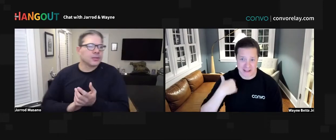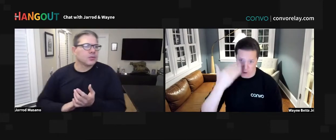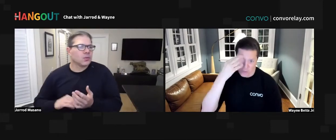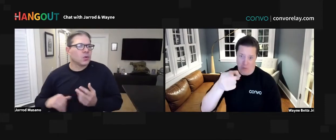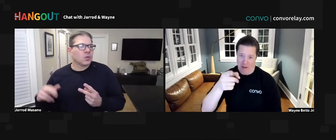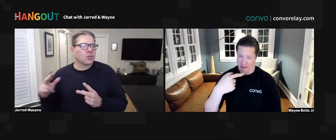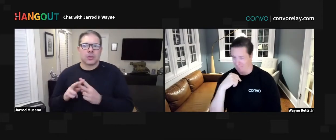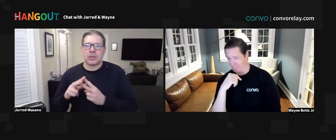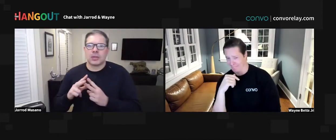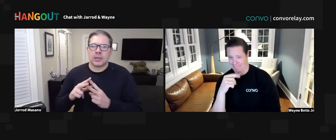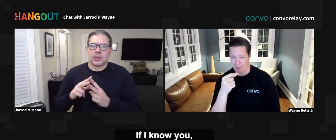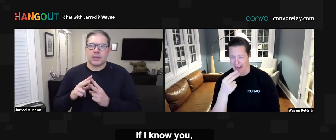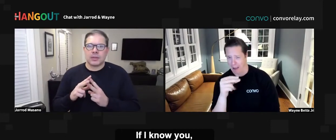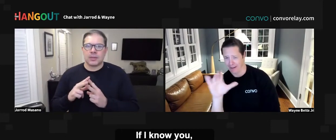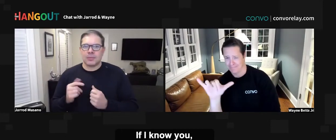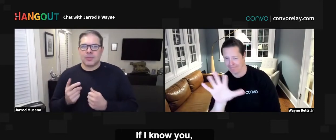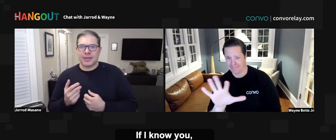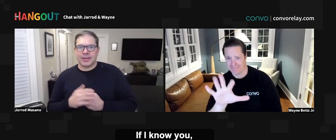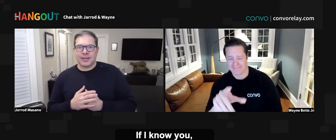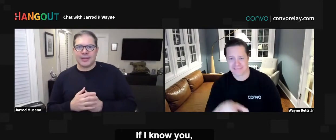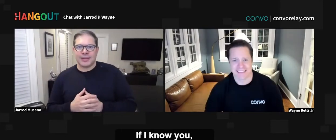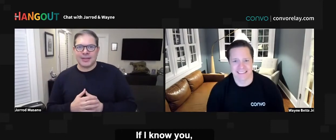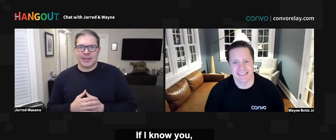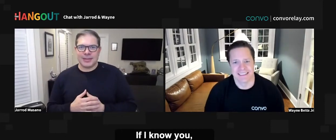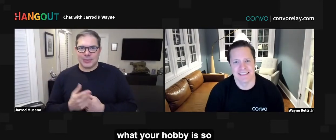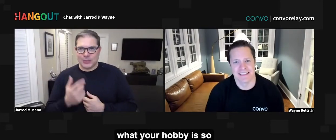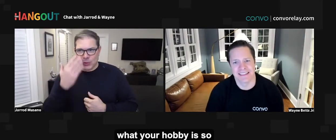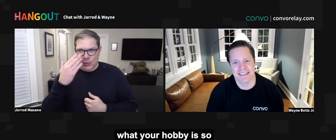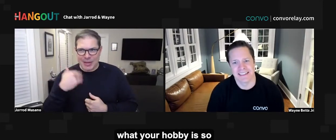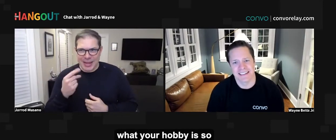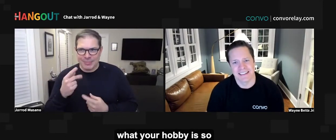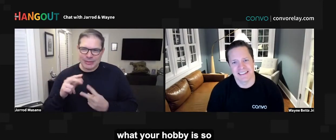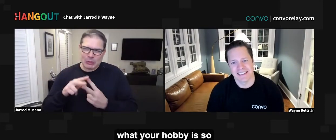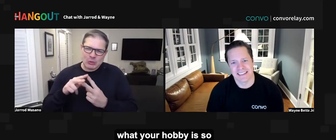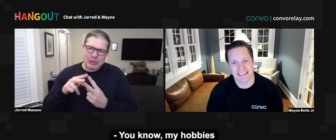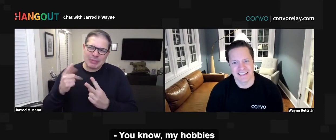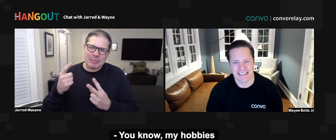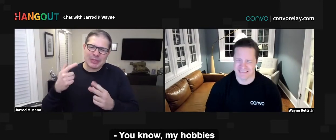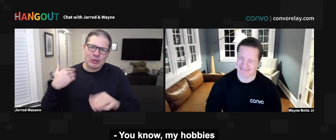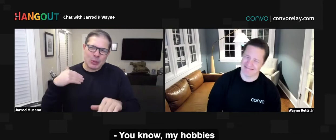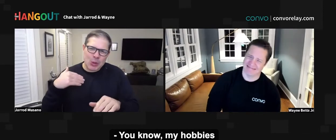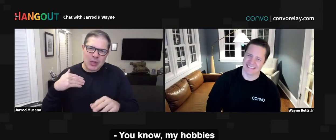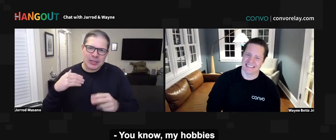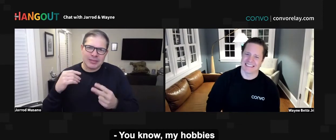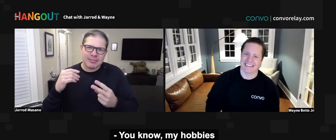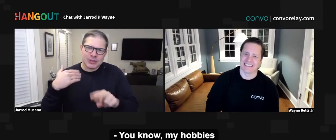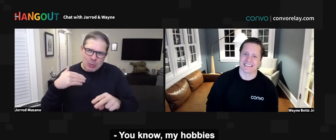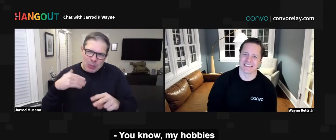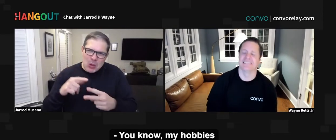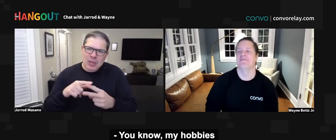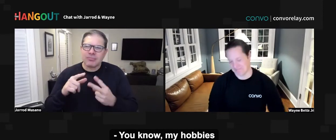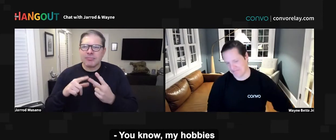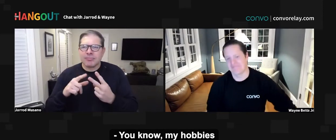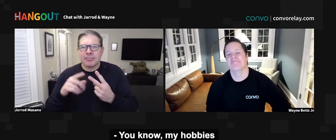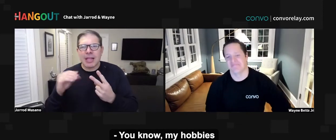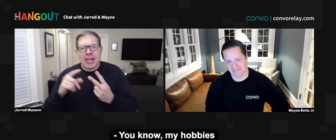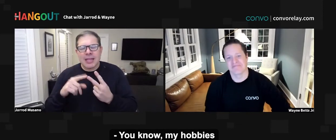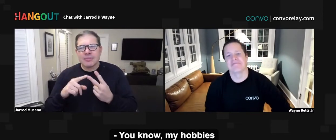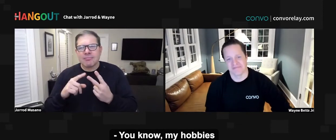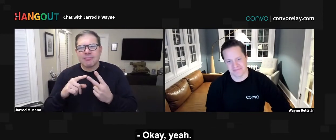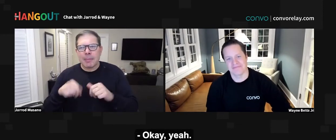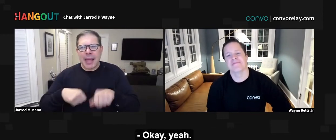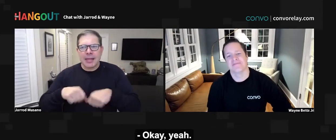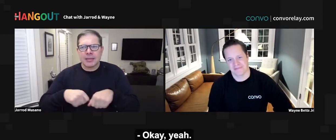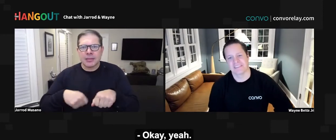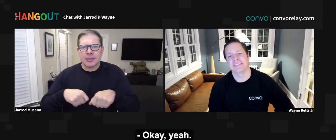Hobbies. Let's talk hobbies, Hmm. right? If I know you, I'm trying to figure out what your hobby is. So why don't you tell Do you know me? what my hobbies are? Snowboarding,